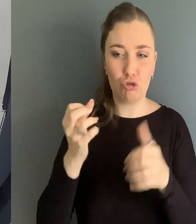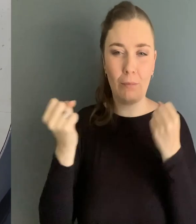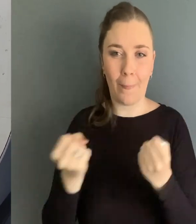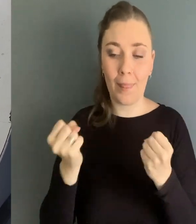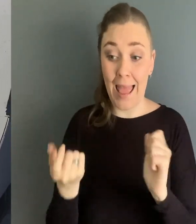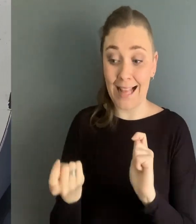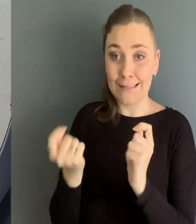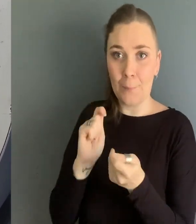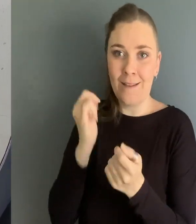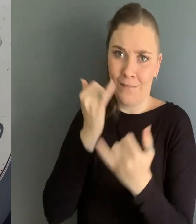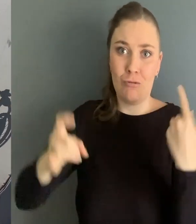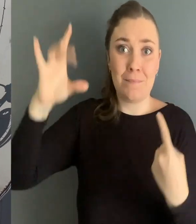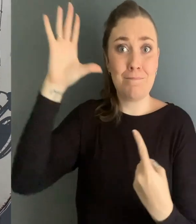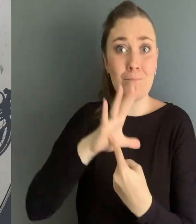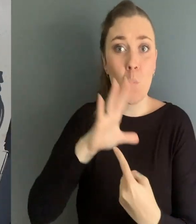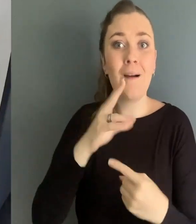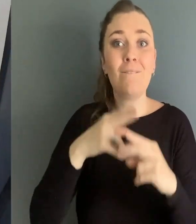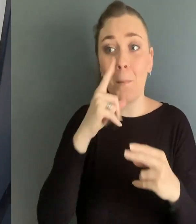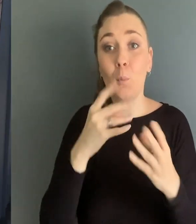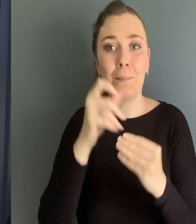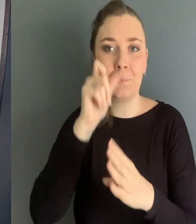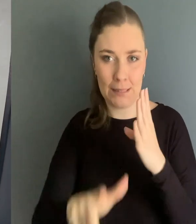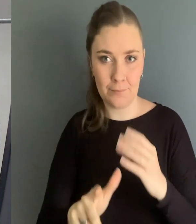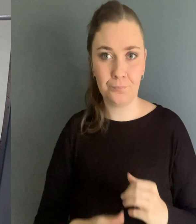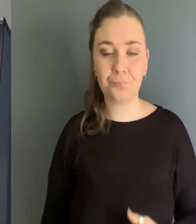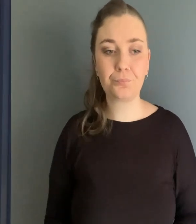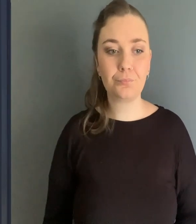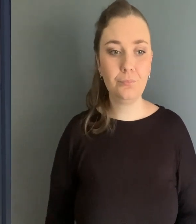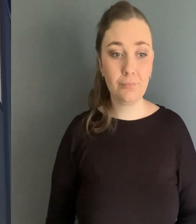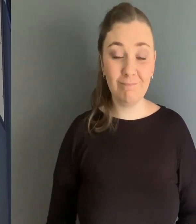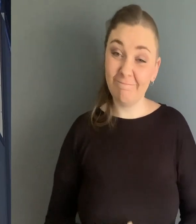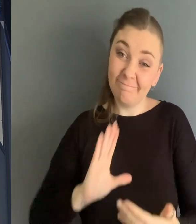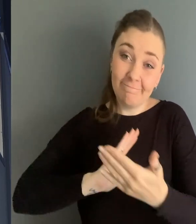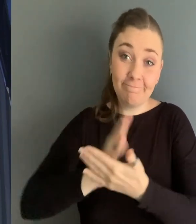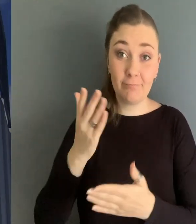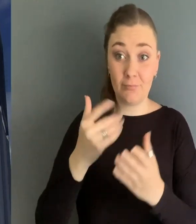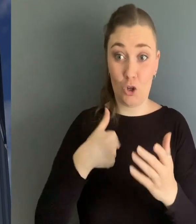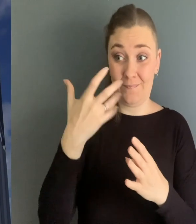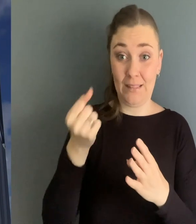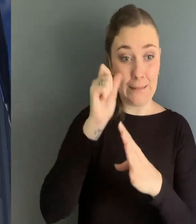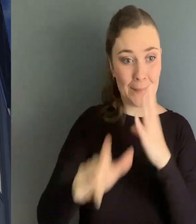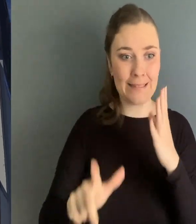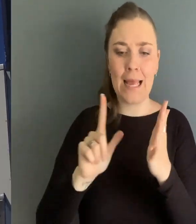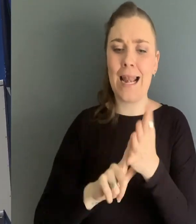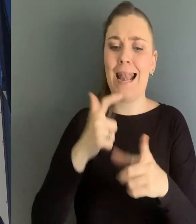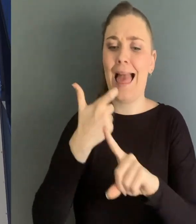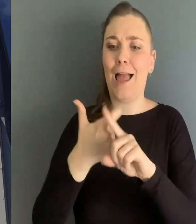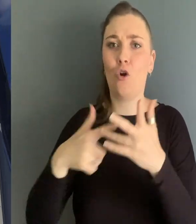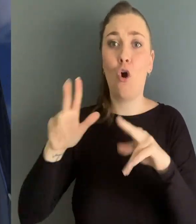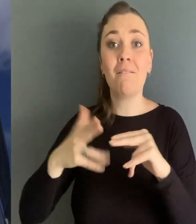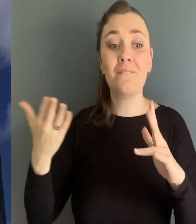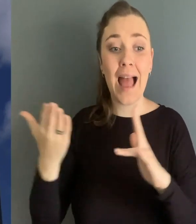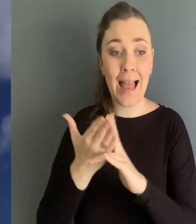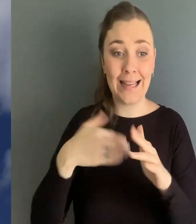vital skill especially for us people with disabilities a harsh reality of having a disability is the lack of access in our built